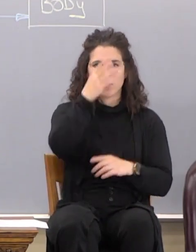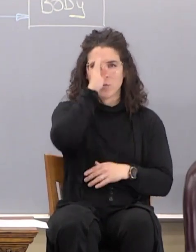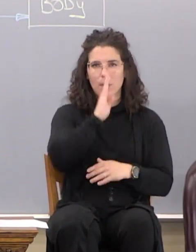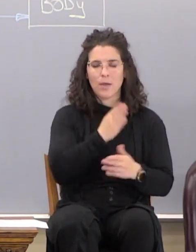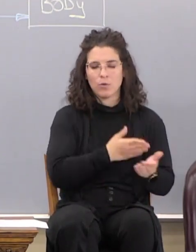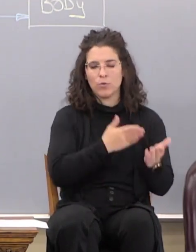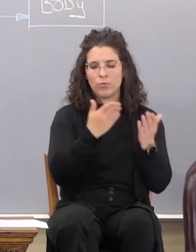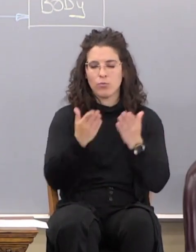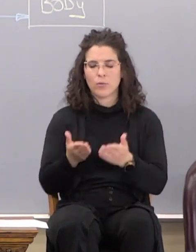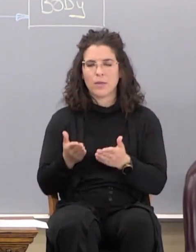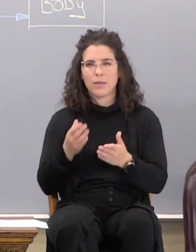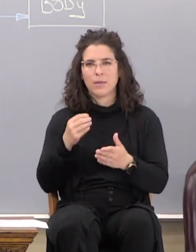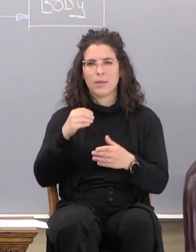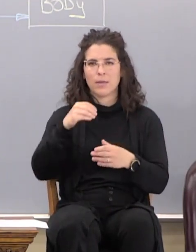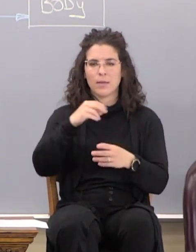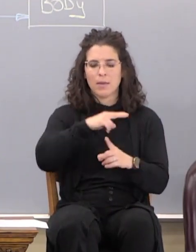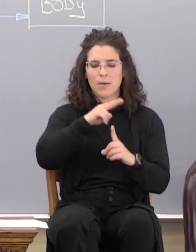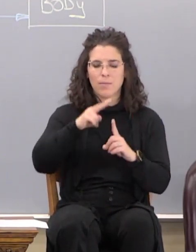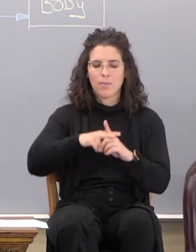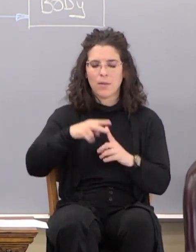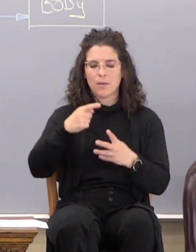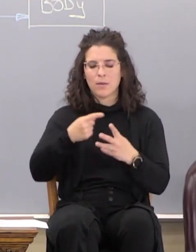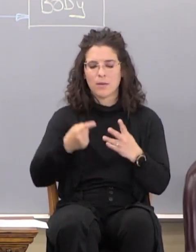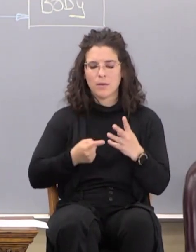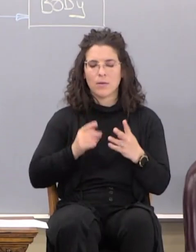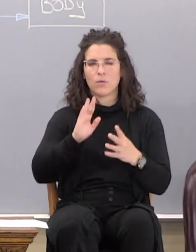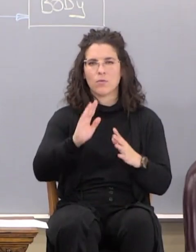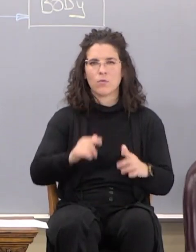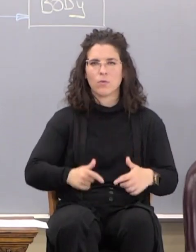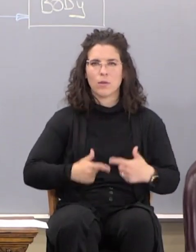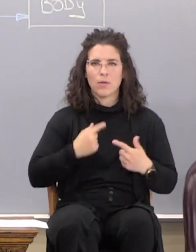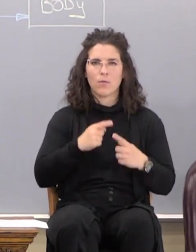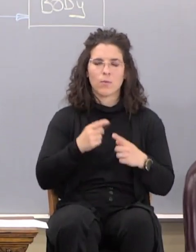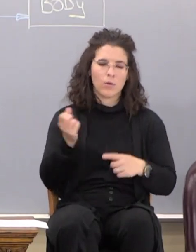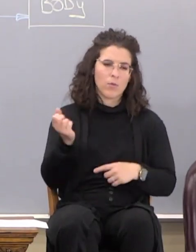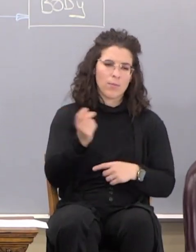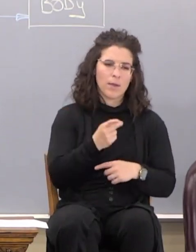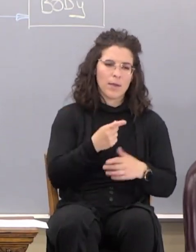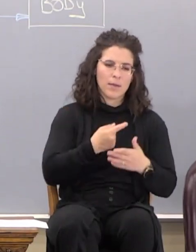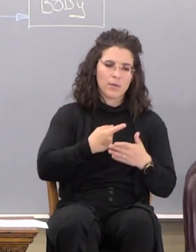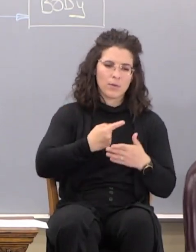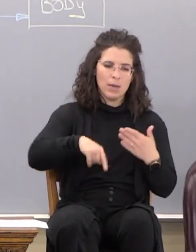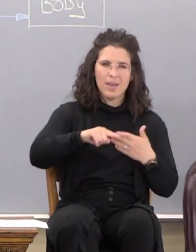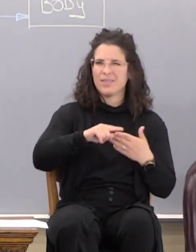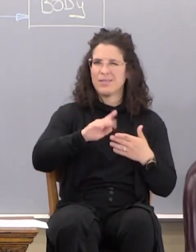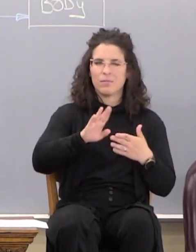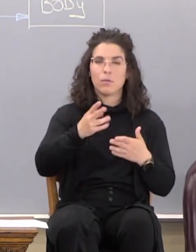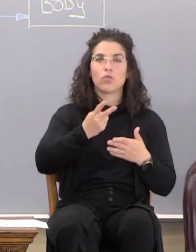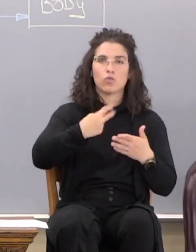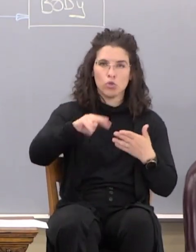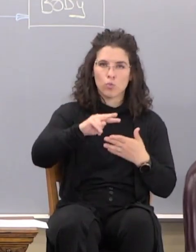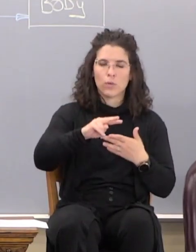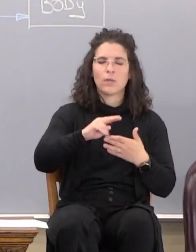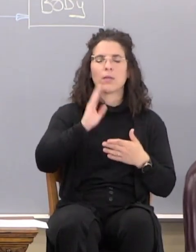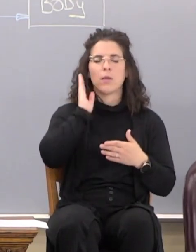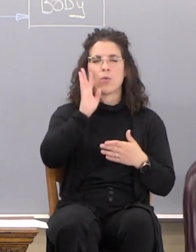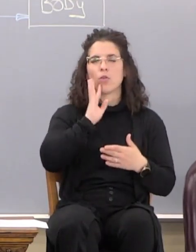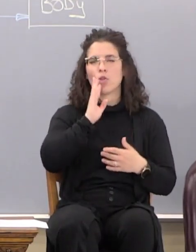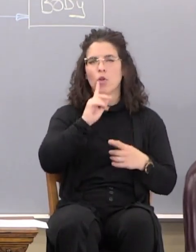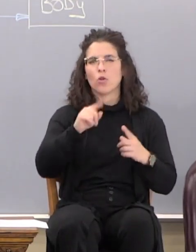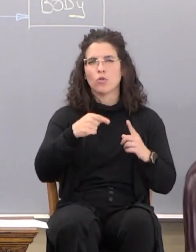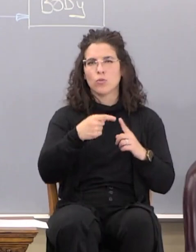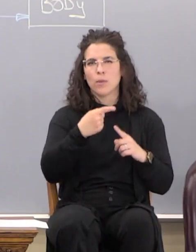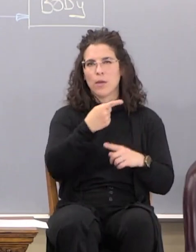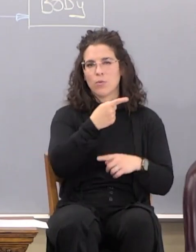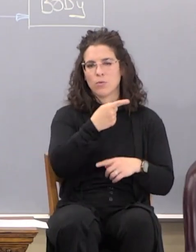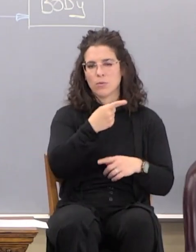it into the details of your life. When we come back after next week, the Bible comes, I'm going to talk to you about the